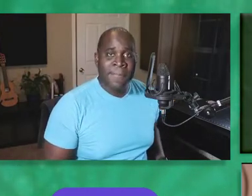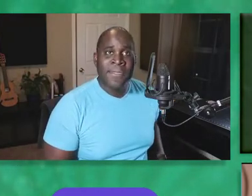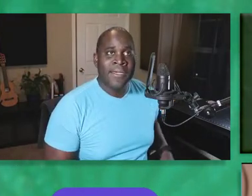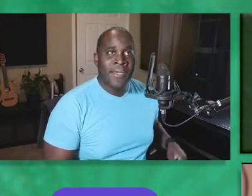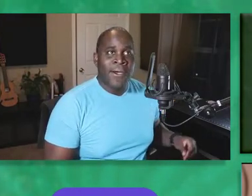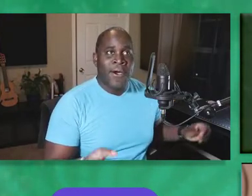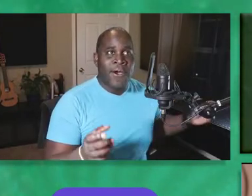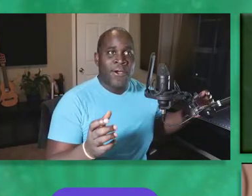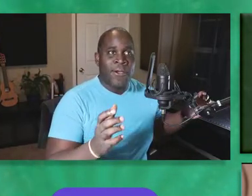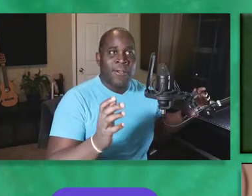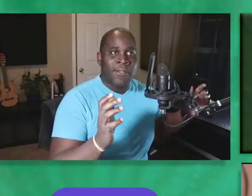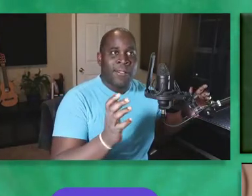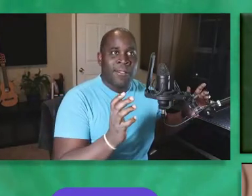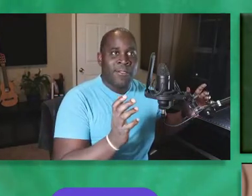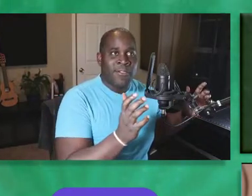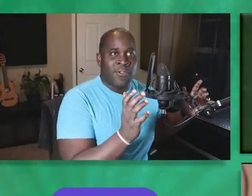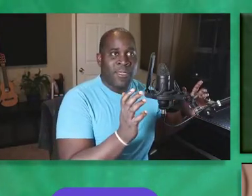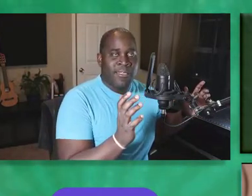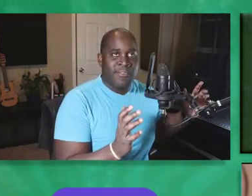them